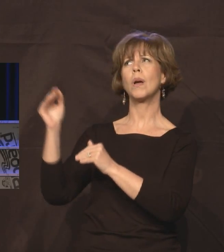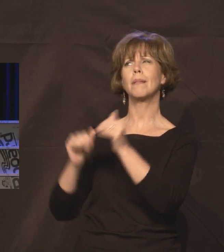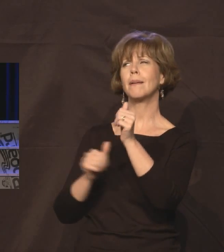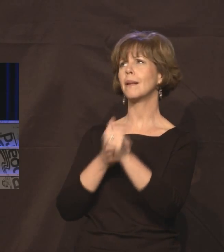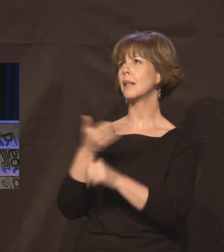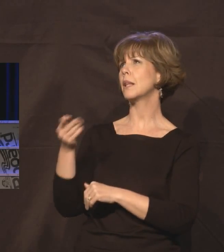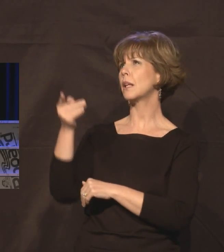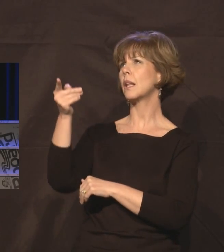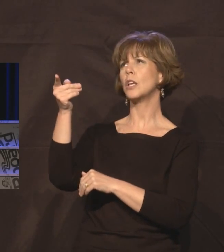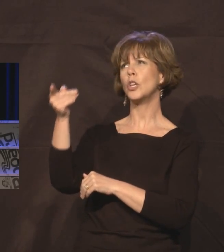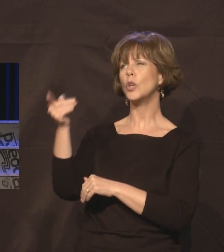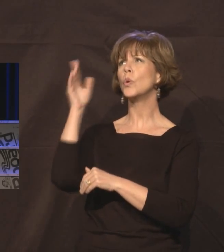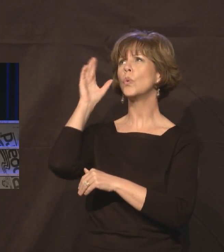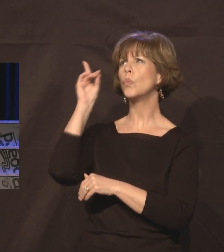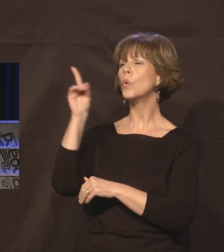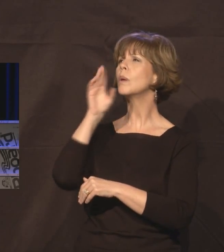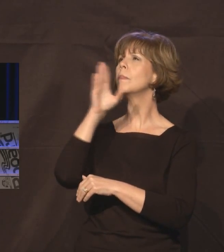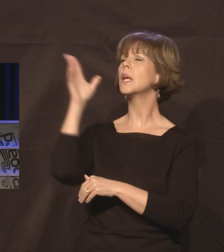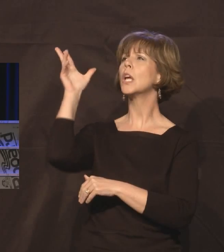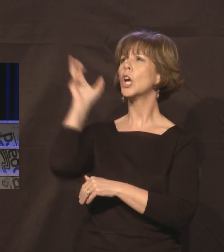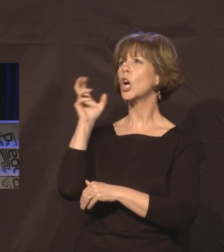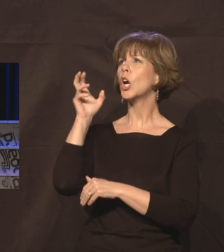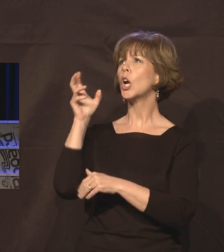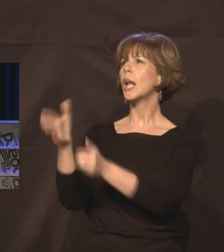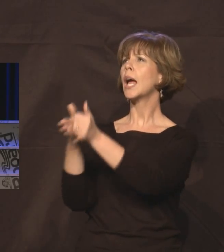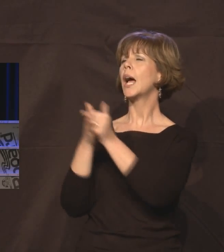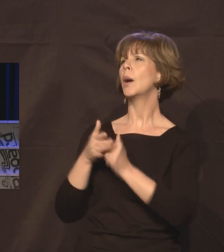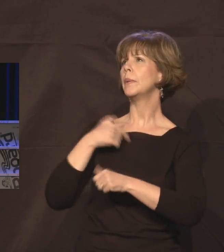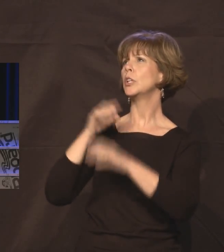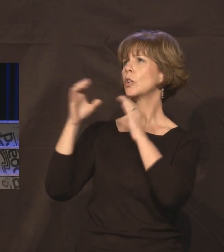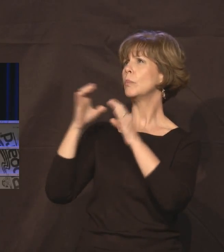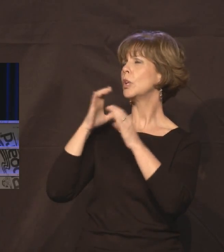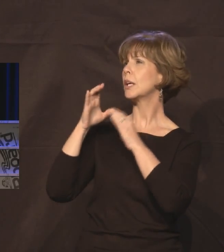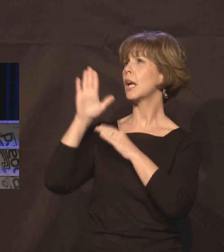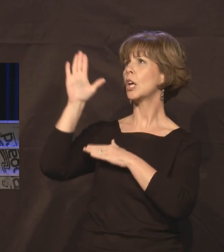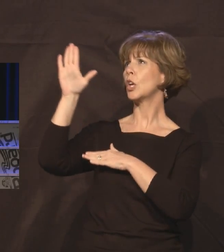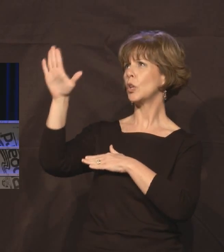heard. Help me to communicate your message today in Jesus' name. Amen.